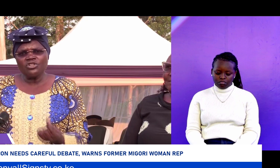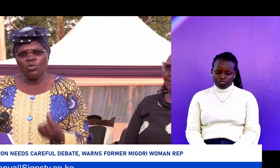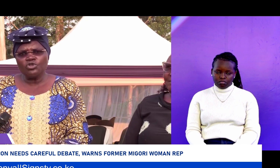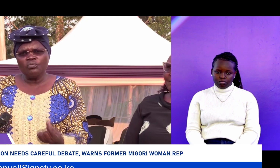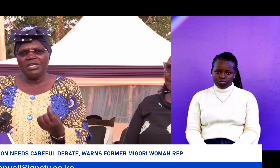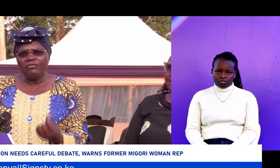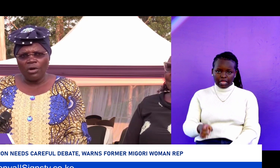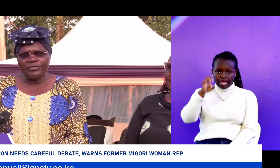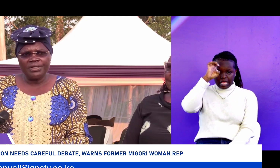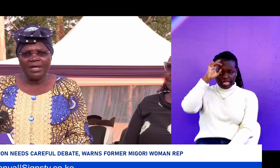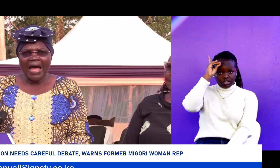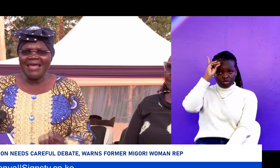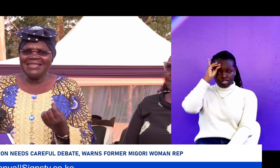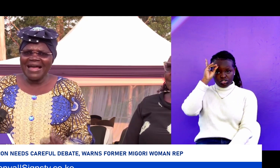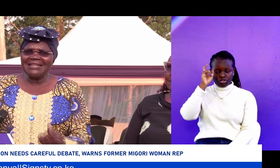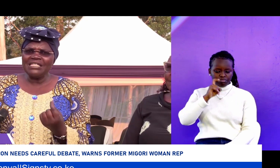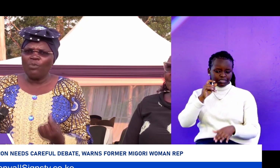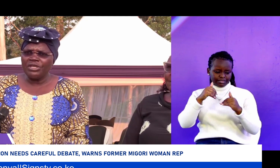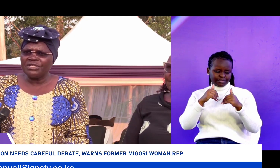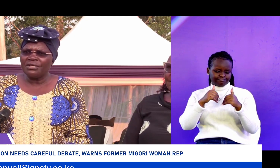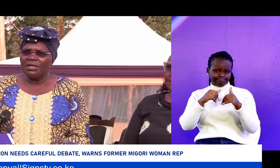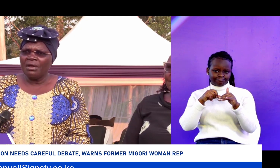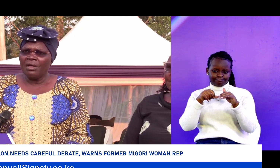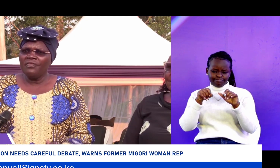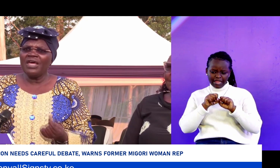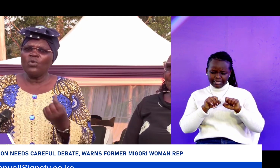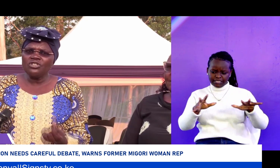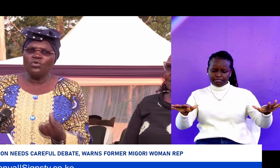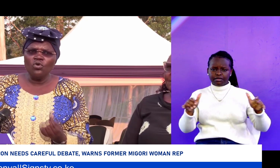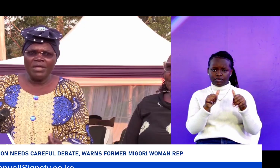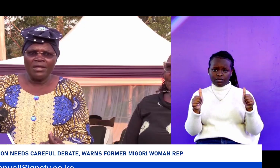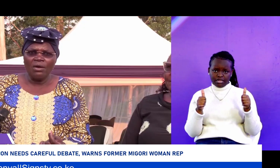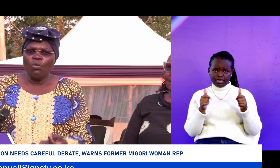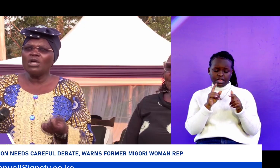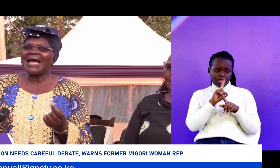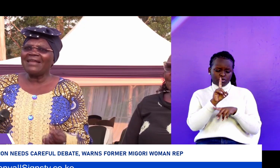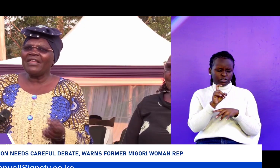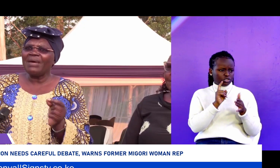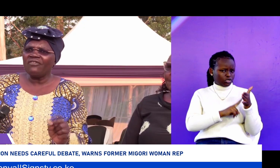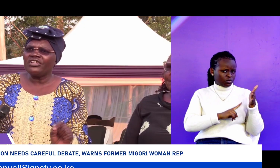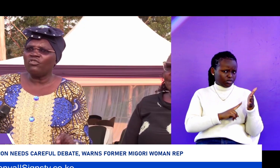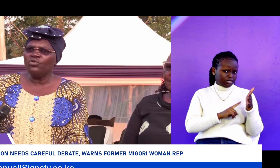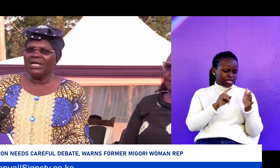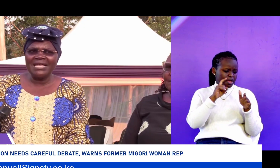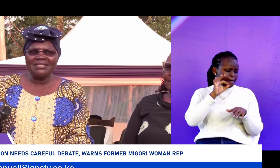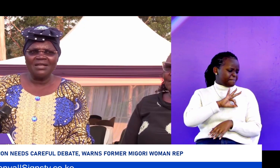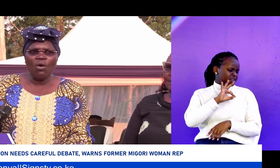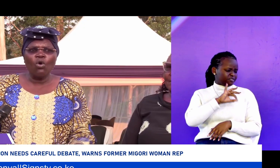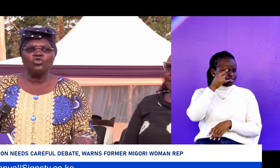Education was to be devolved. I think at this point, the question would be, what are the benefits of doing this? What would